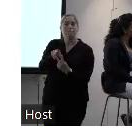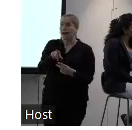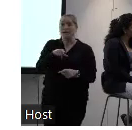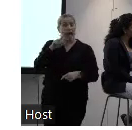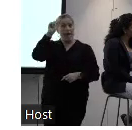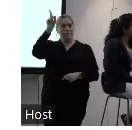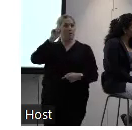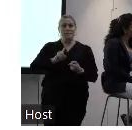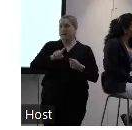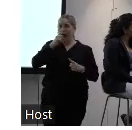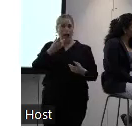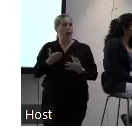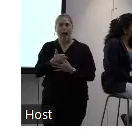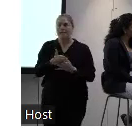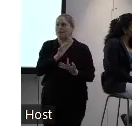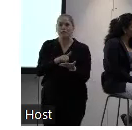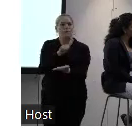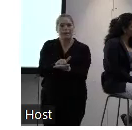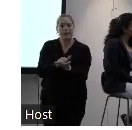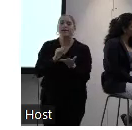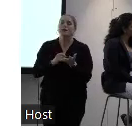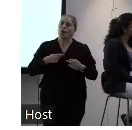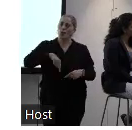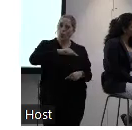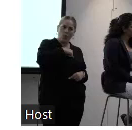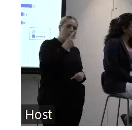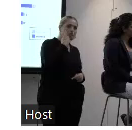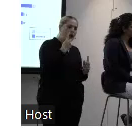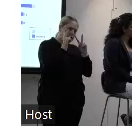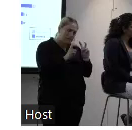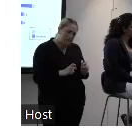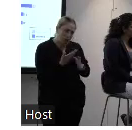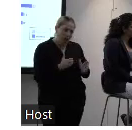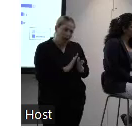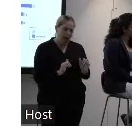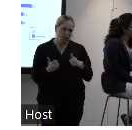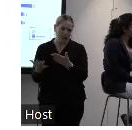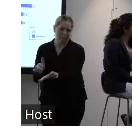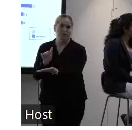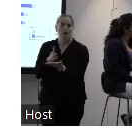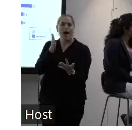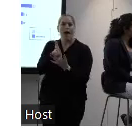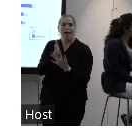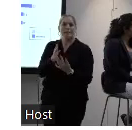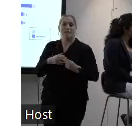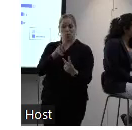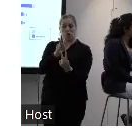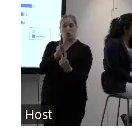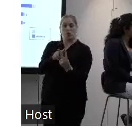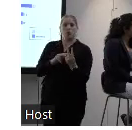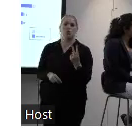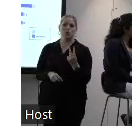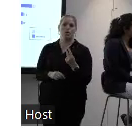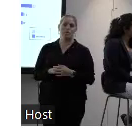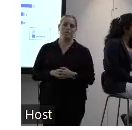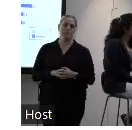about how we can increase access to those supports that are wanted. We also looked at the main